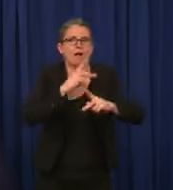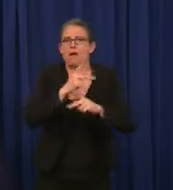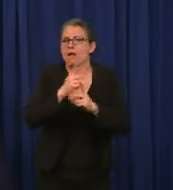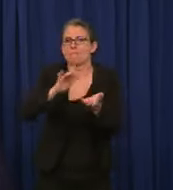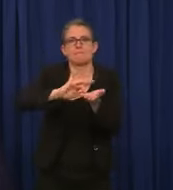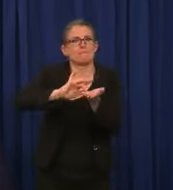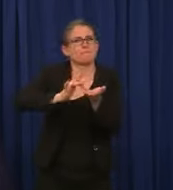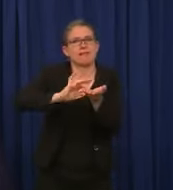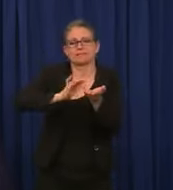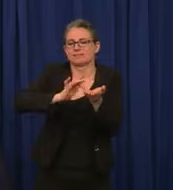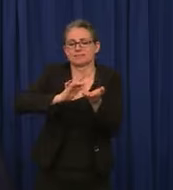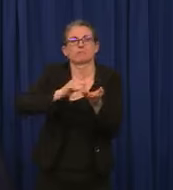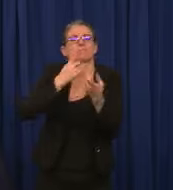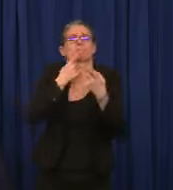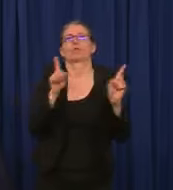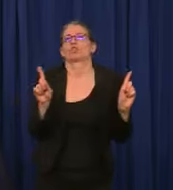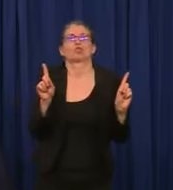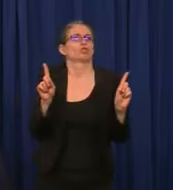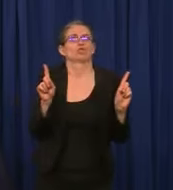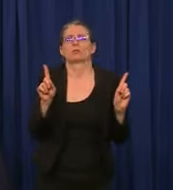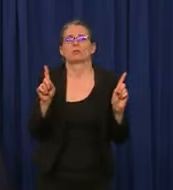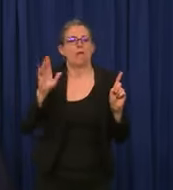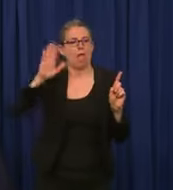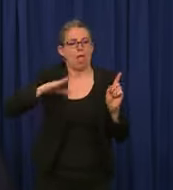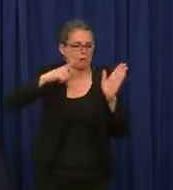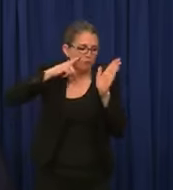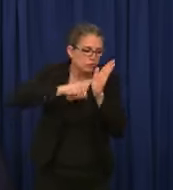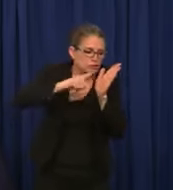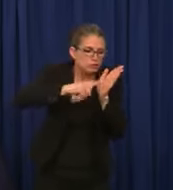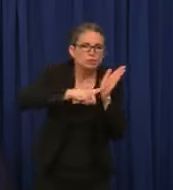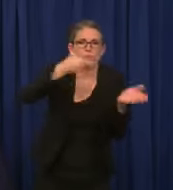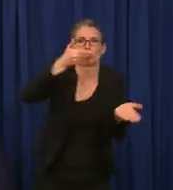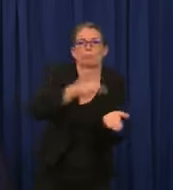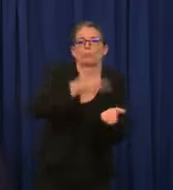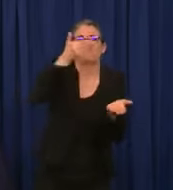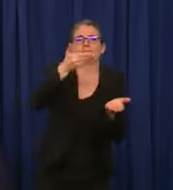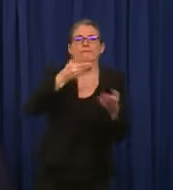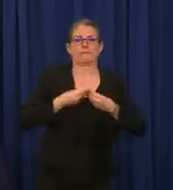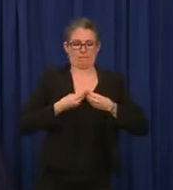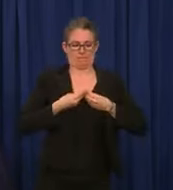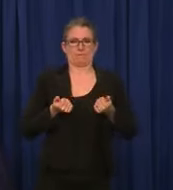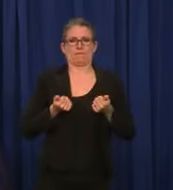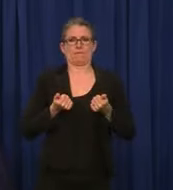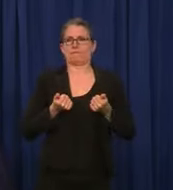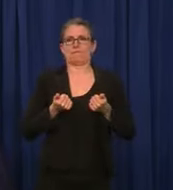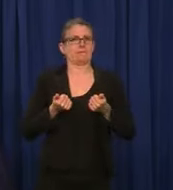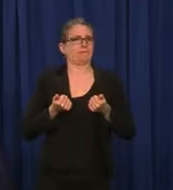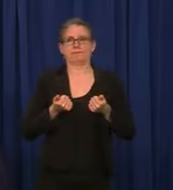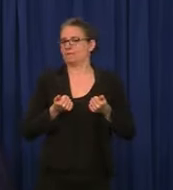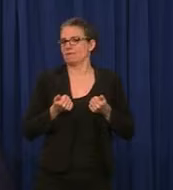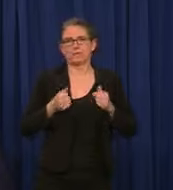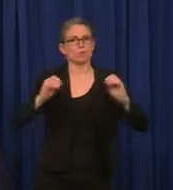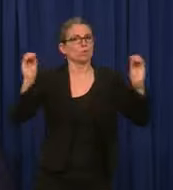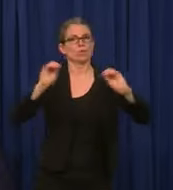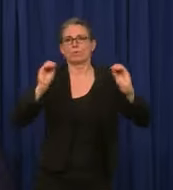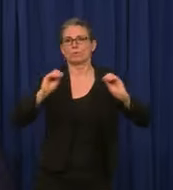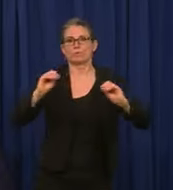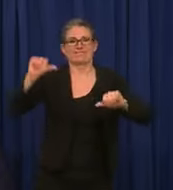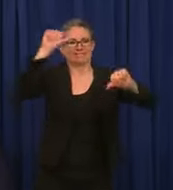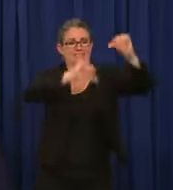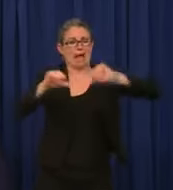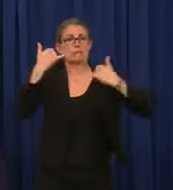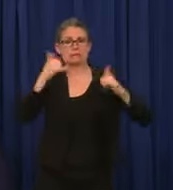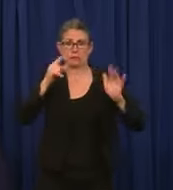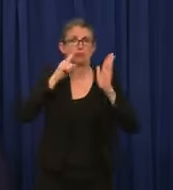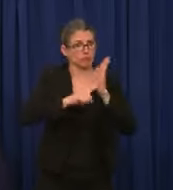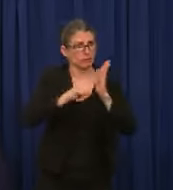to be uniformly effective. That is to say, it's another way of saying the science is still looking at the best treatments.